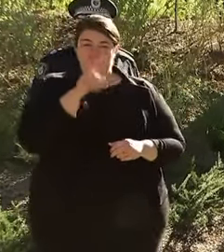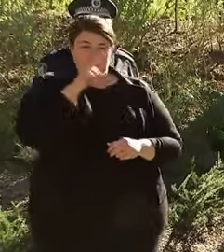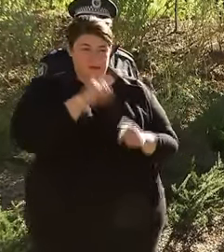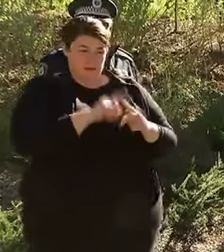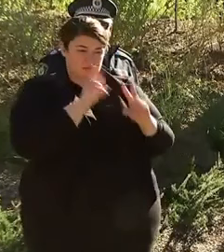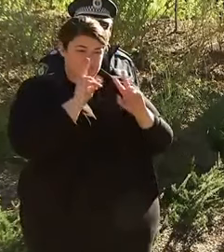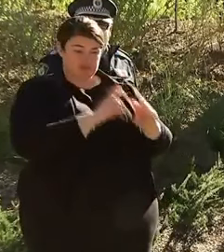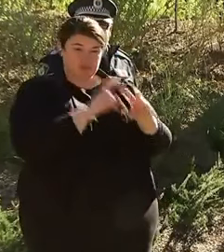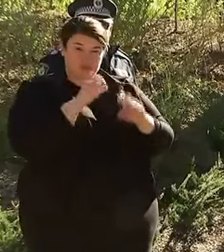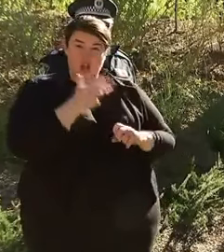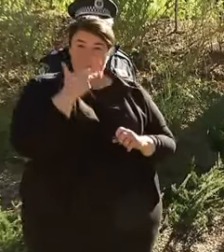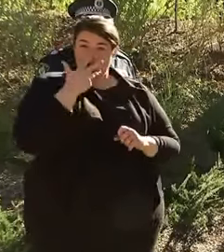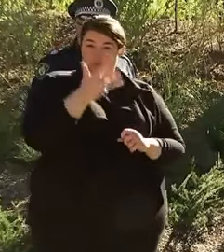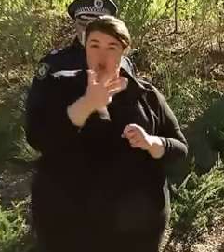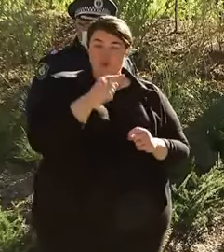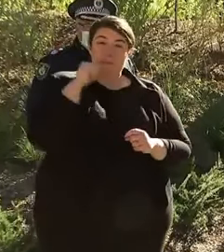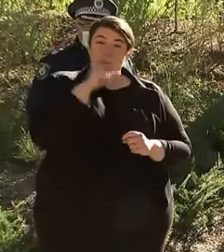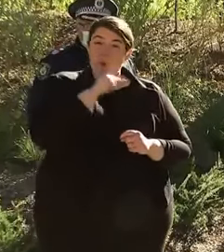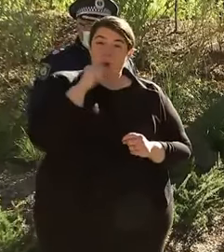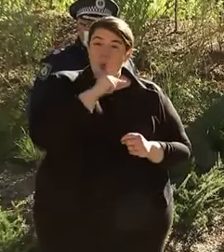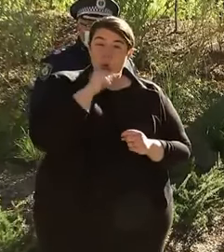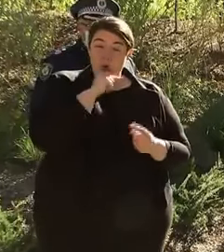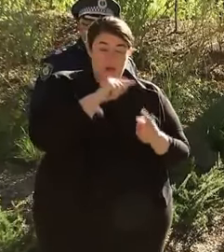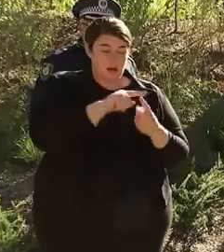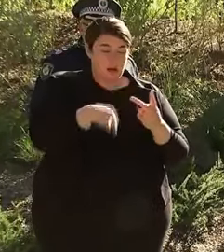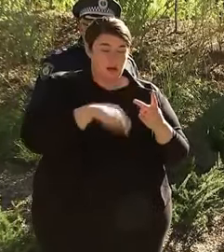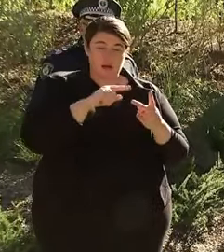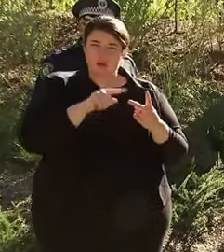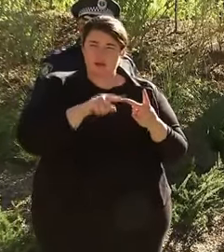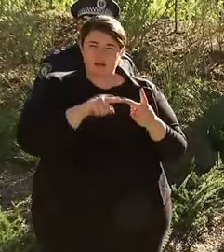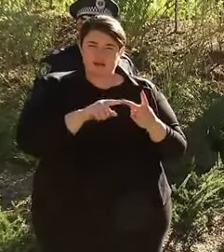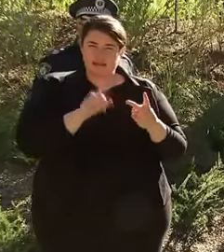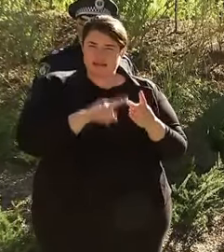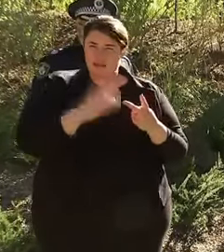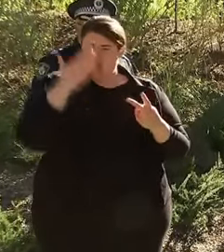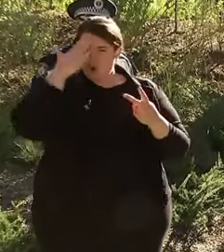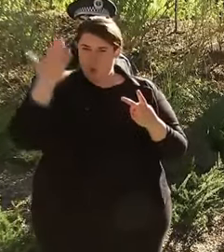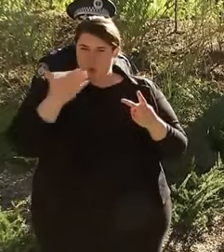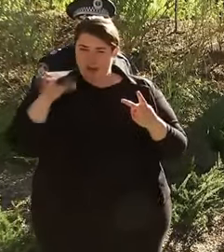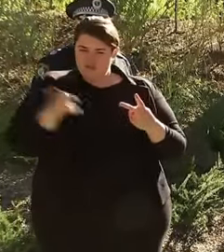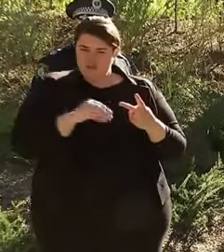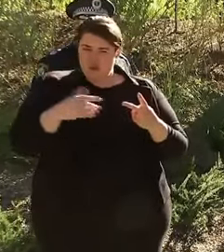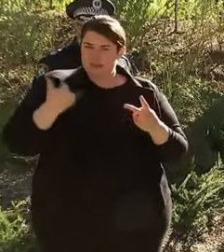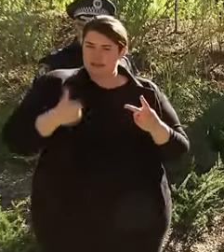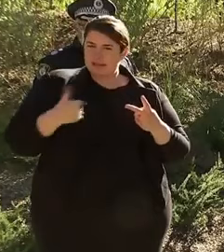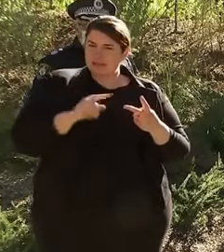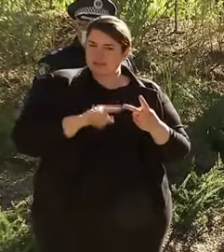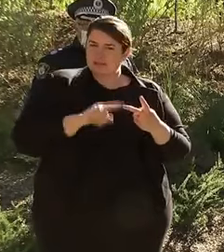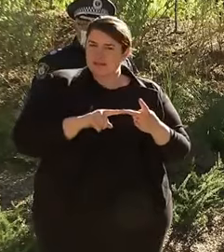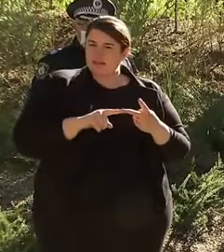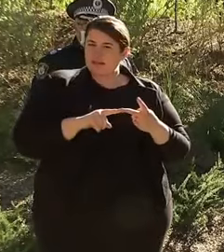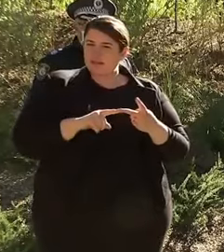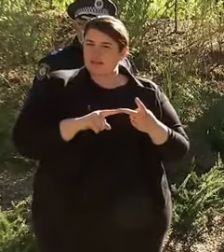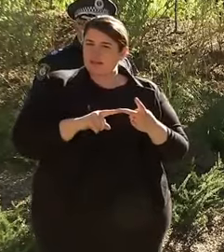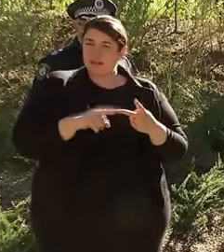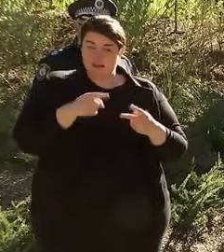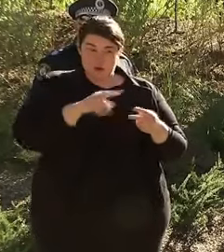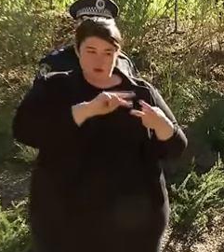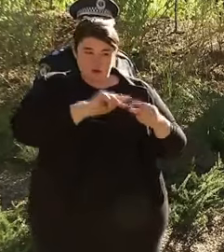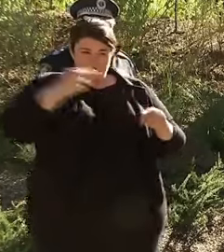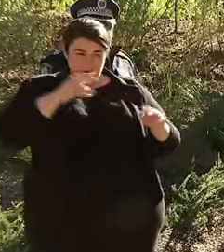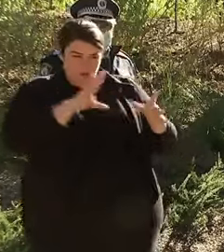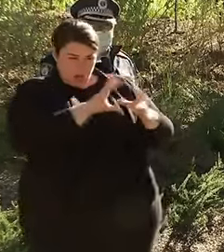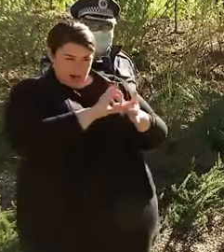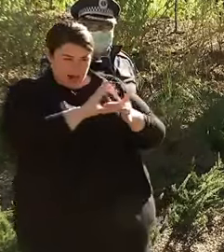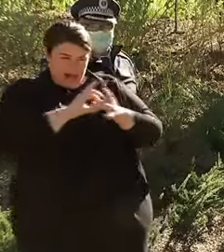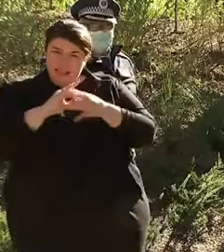the 9-year-old student? What's the second case that's under investigation, if that's the case, and have they been genomically linked to the